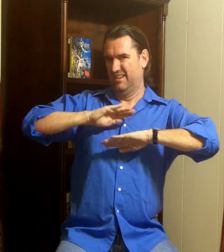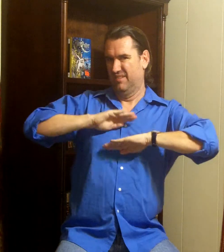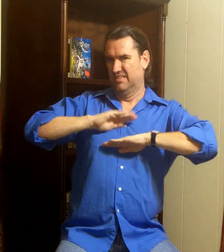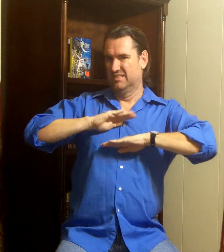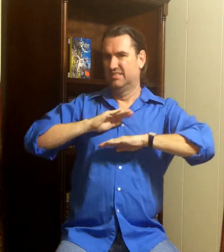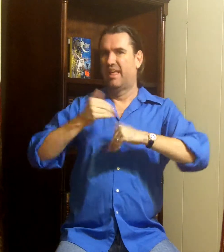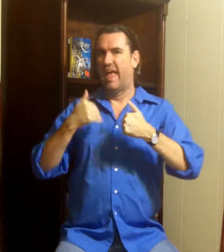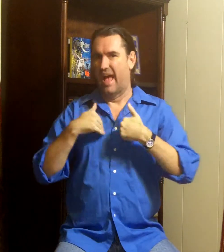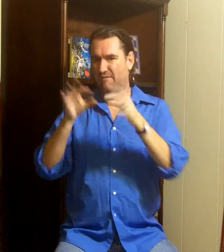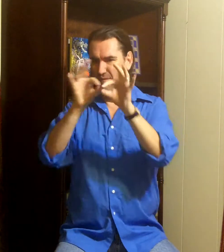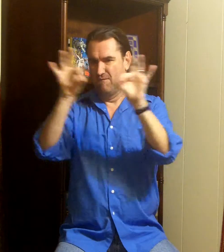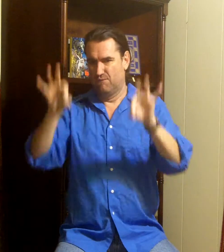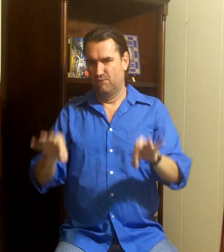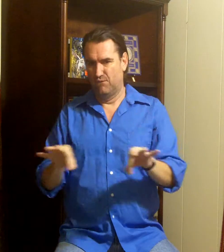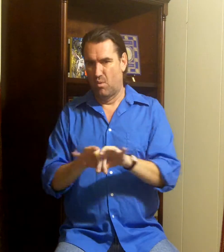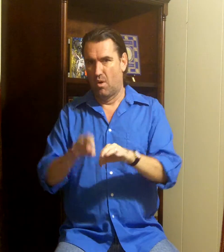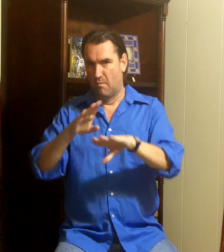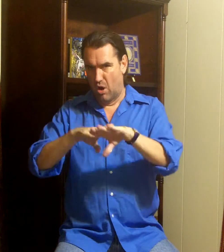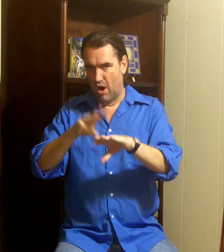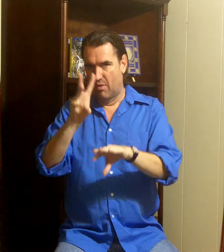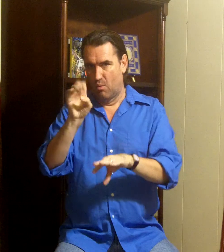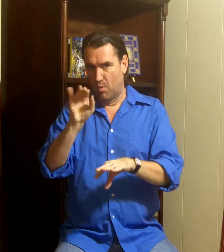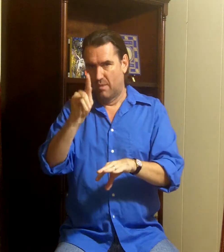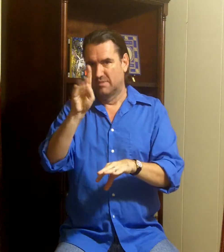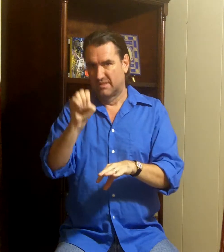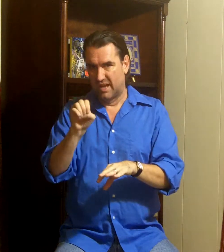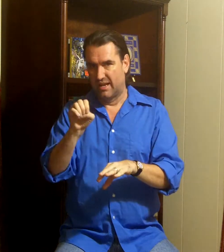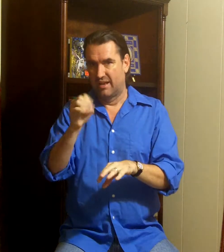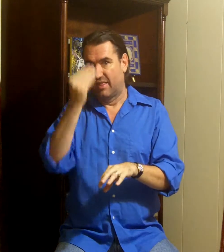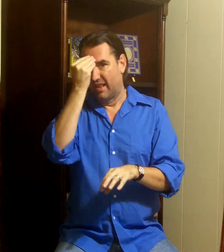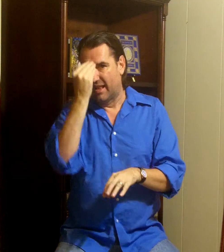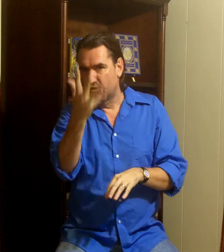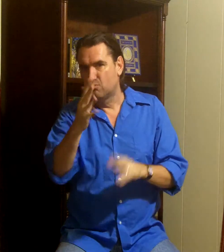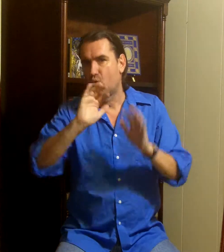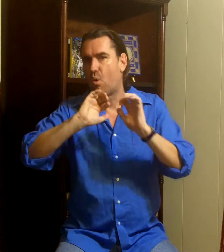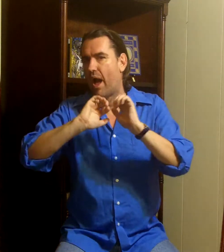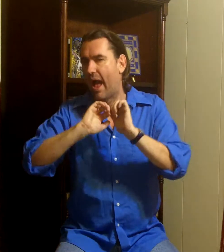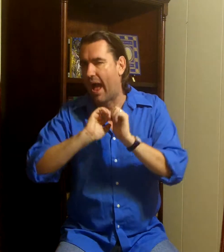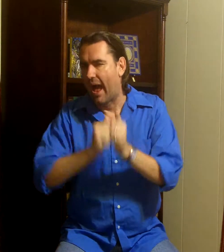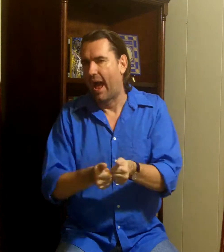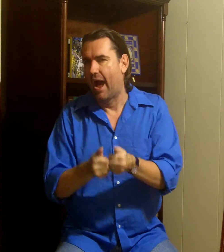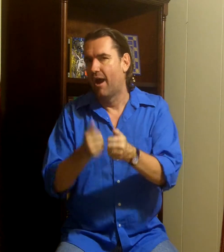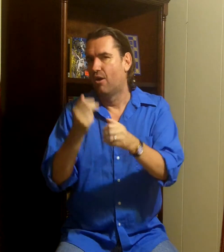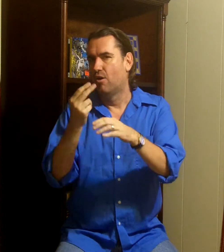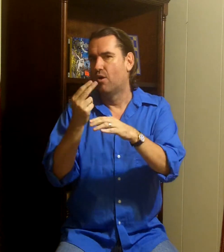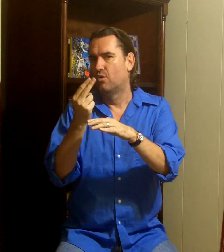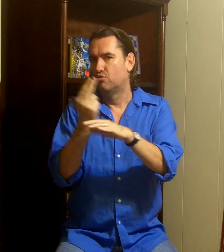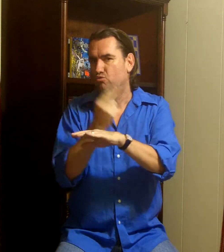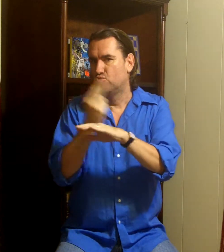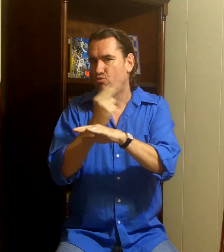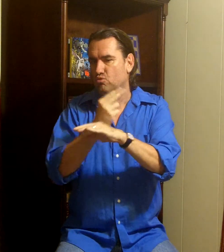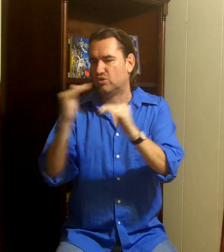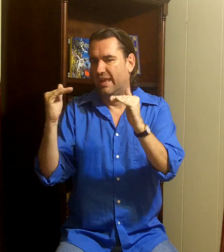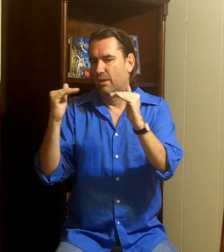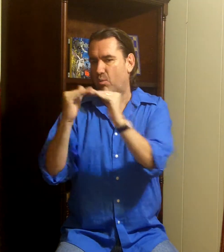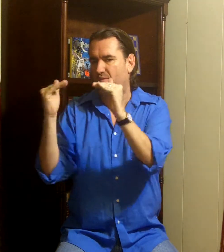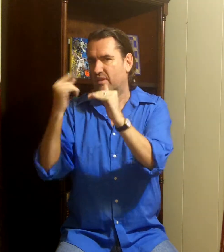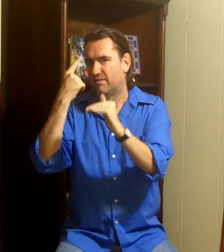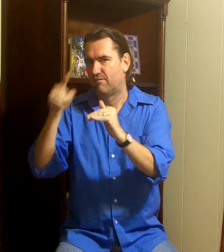member of RID and don't have or care to get or want whatever a bachelor's degree, you can try that